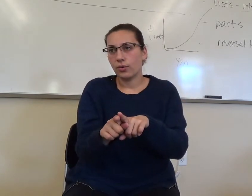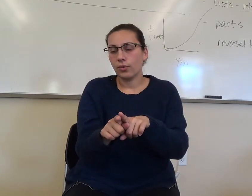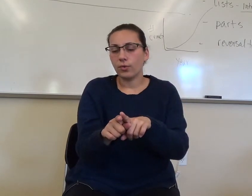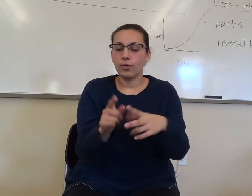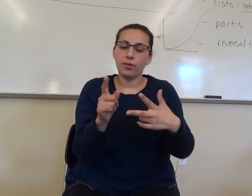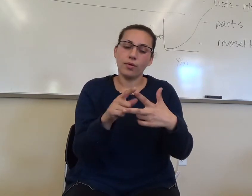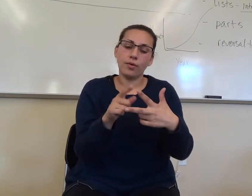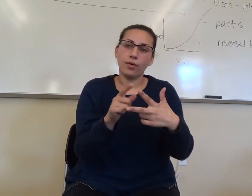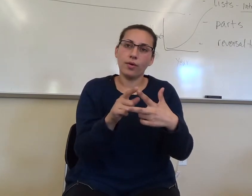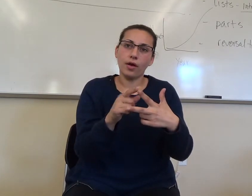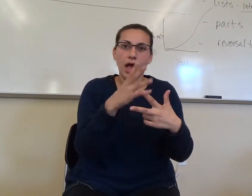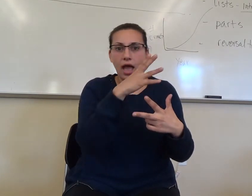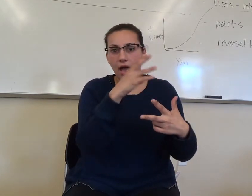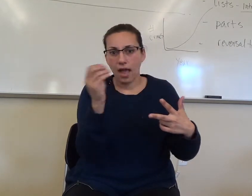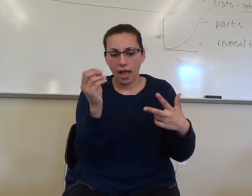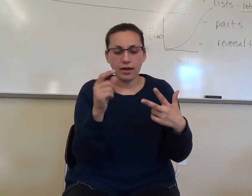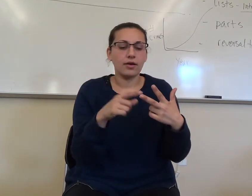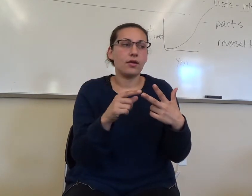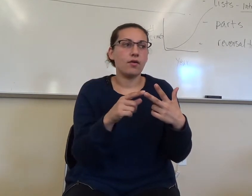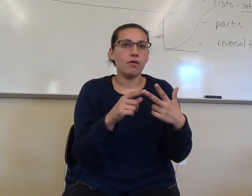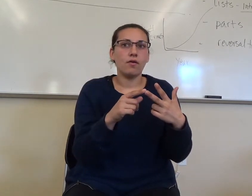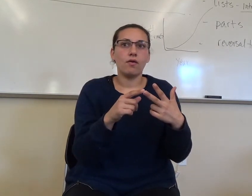and, first, second, third?